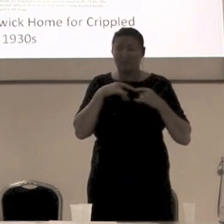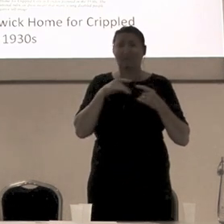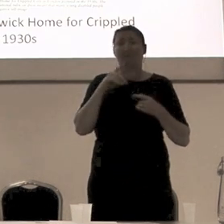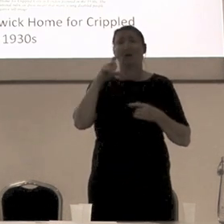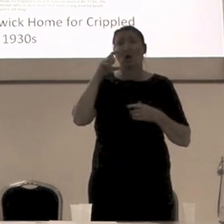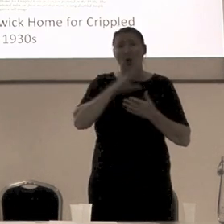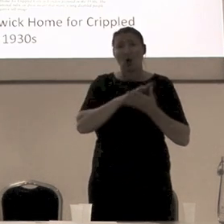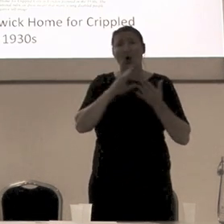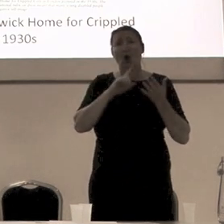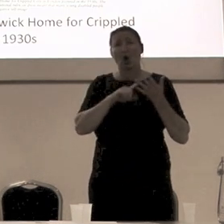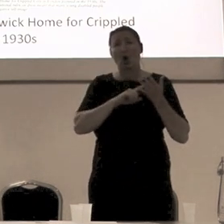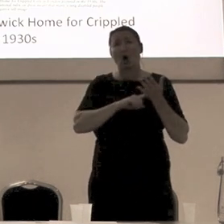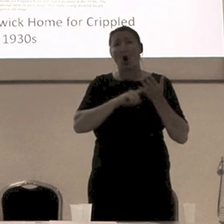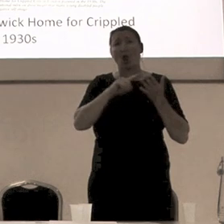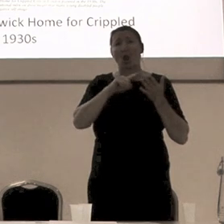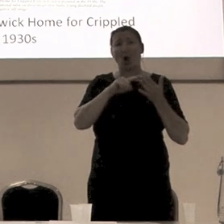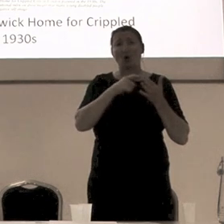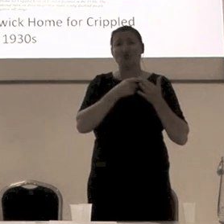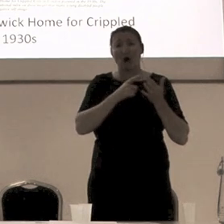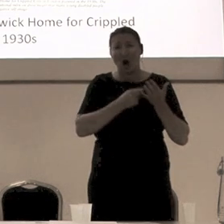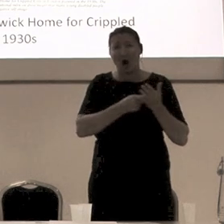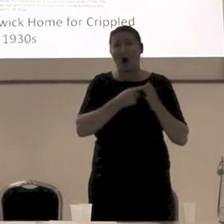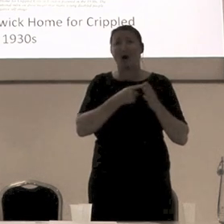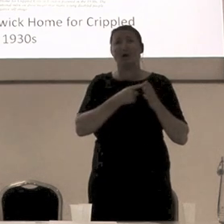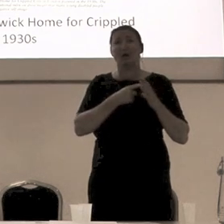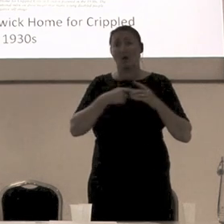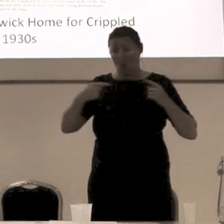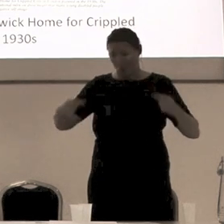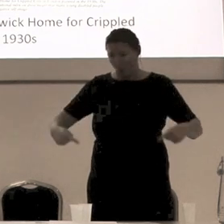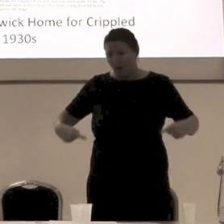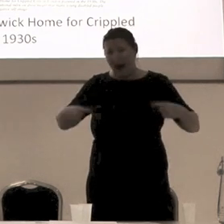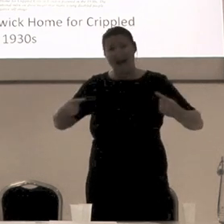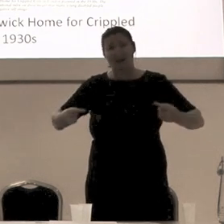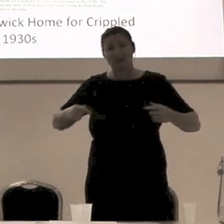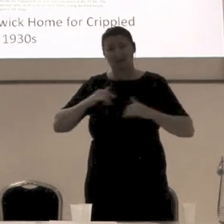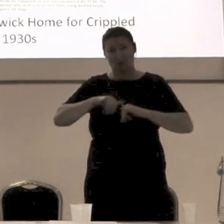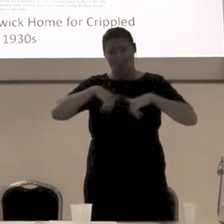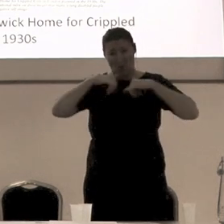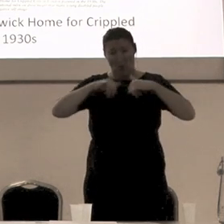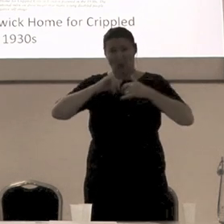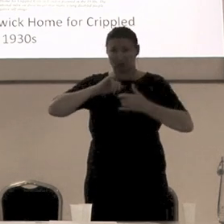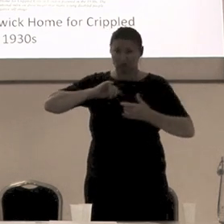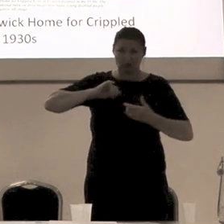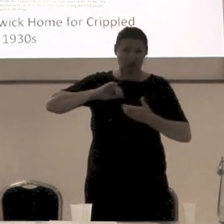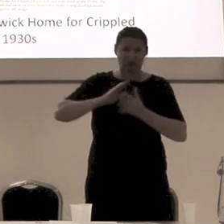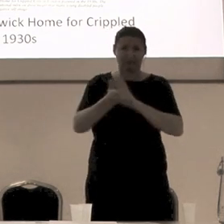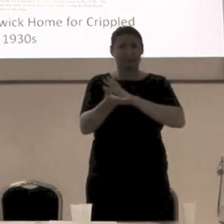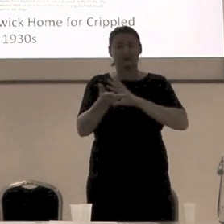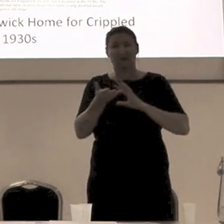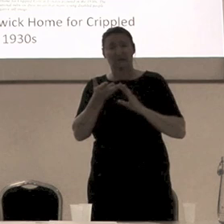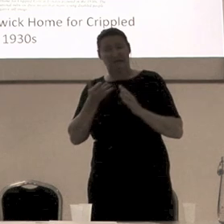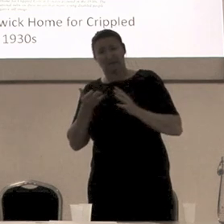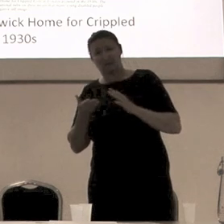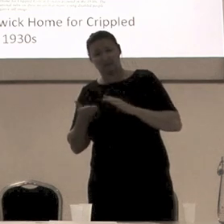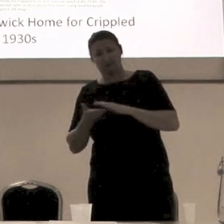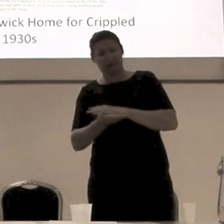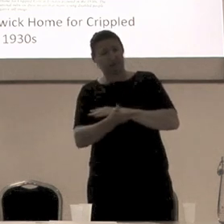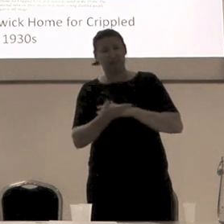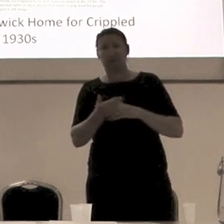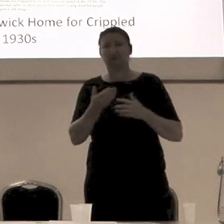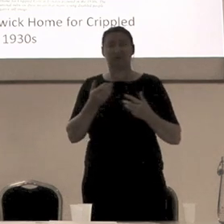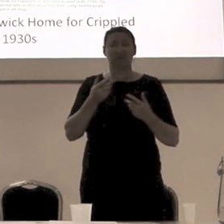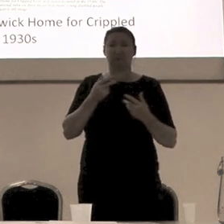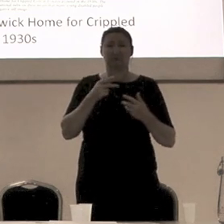common, wagons and so on were often running over people's feet, it was a very dangerous place out on the street.